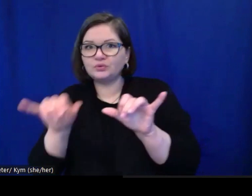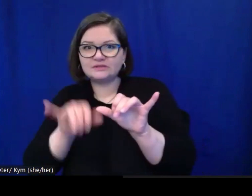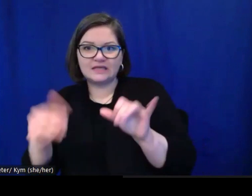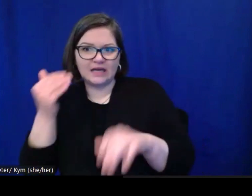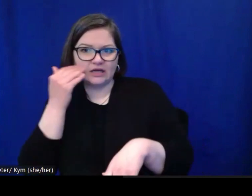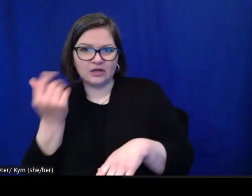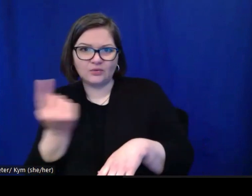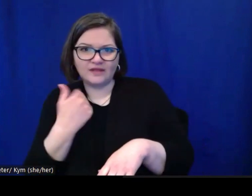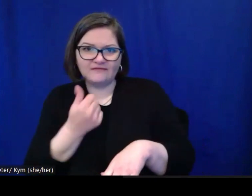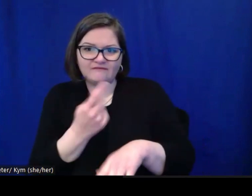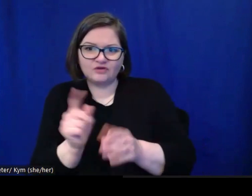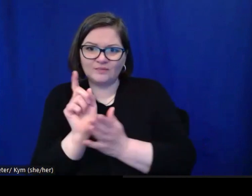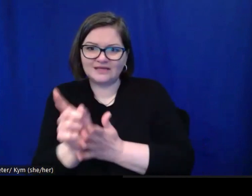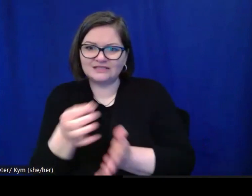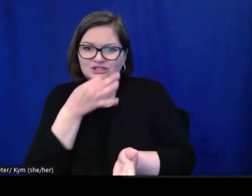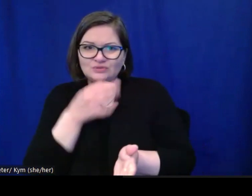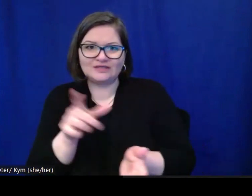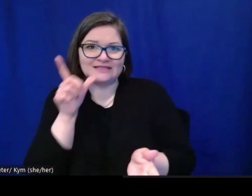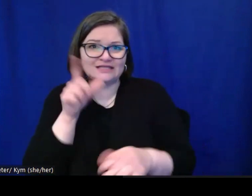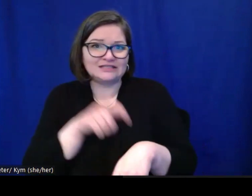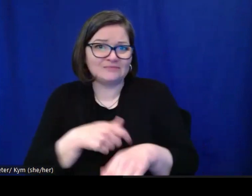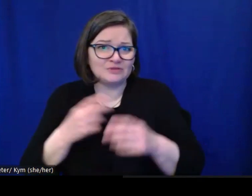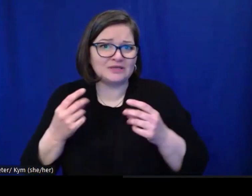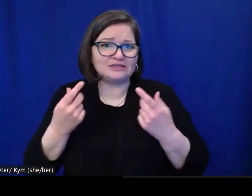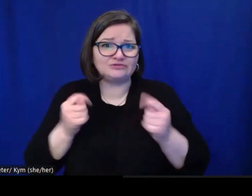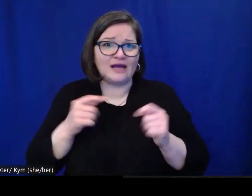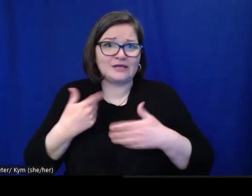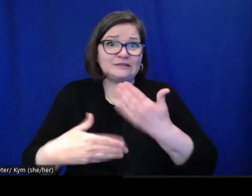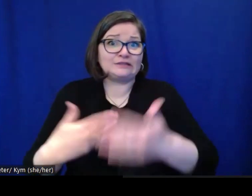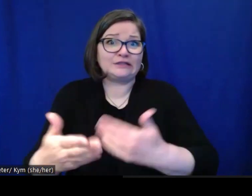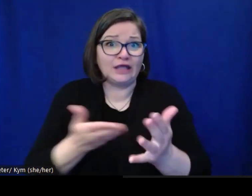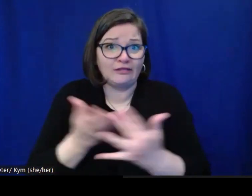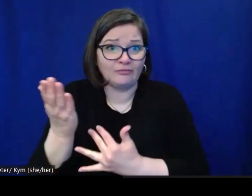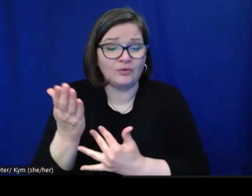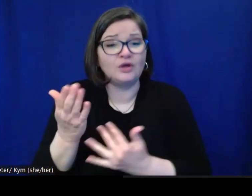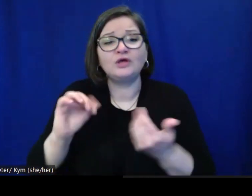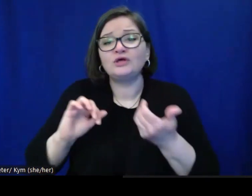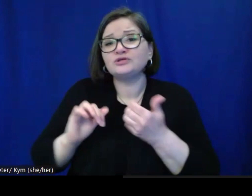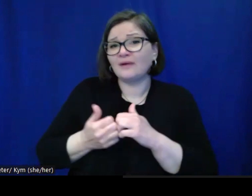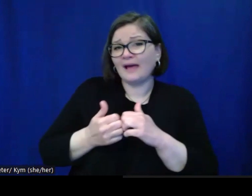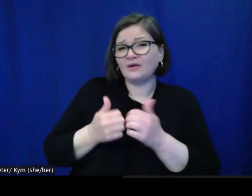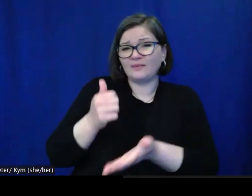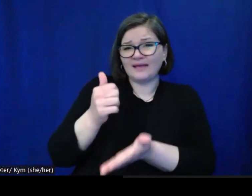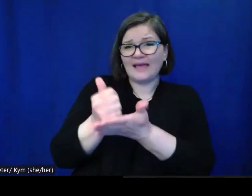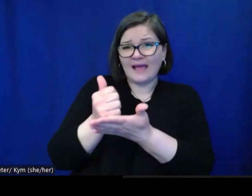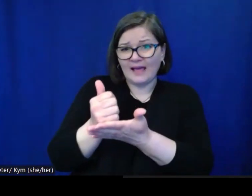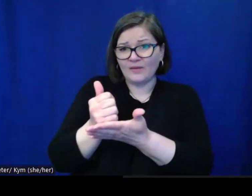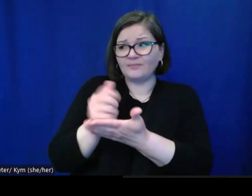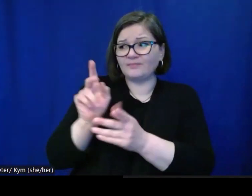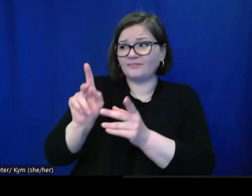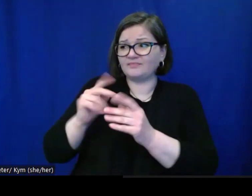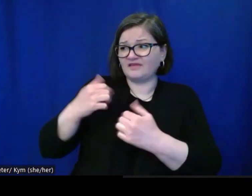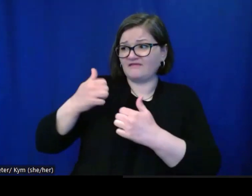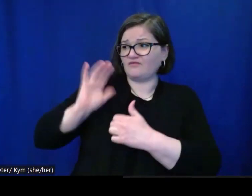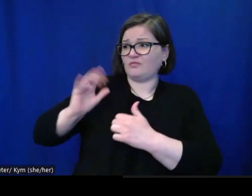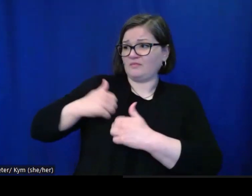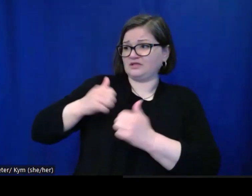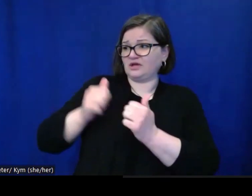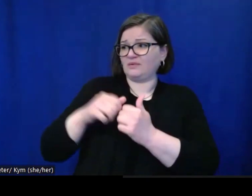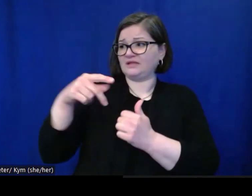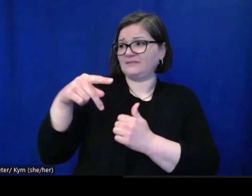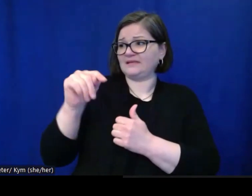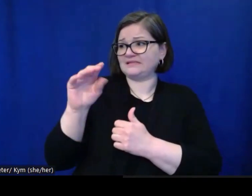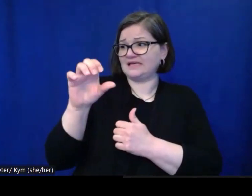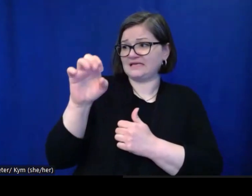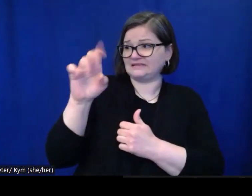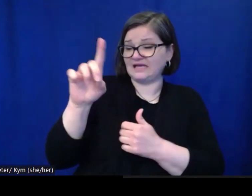about to be lunchtime, so I'm not trying to trudge through for you. So here are some things that we can do to really help our veterans with PTSD. One is provide